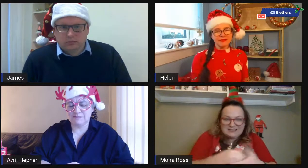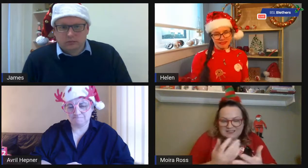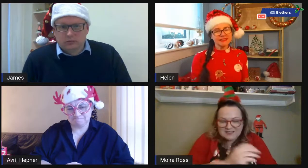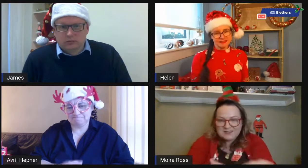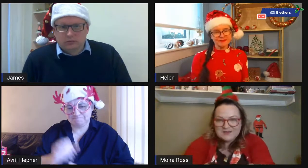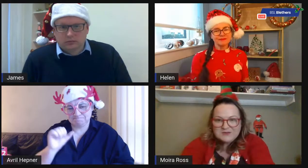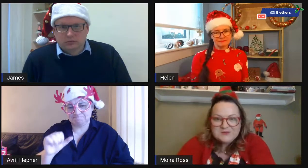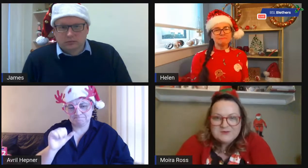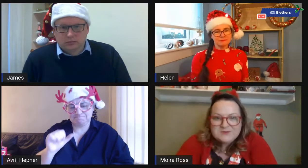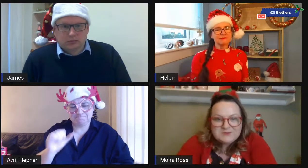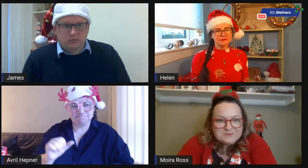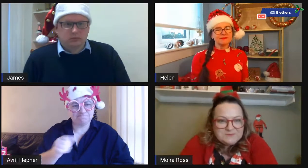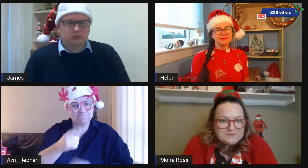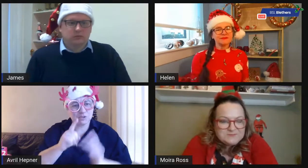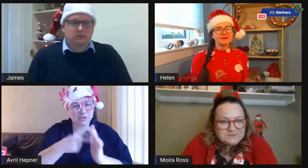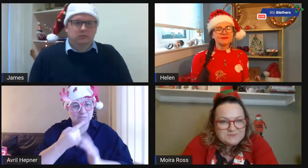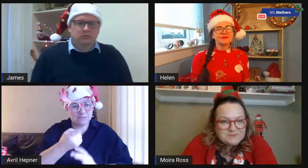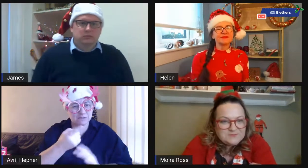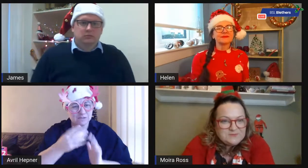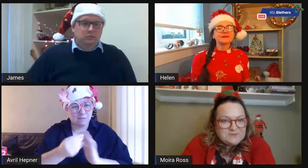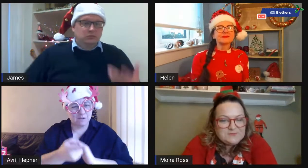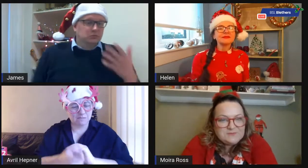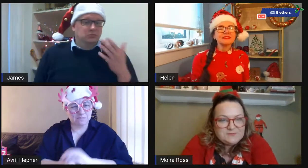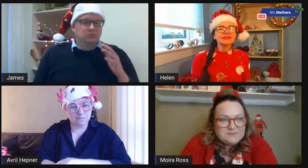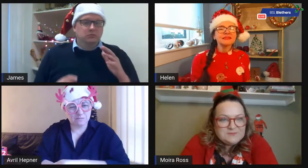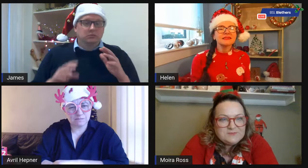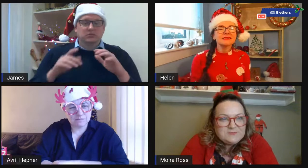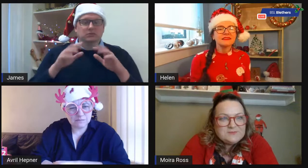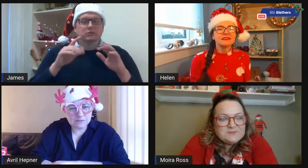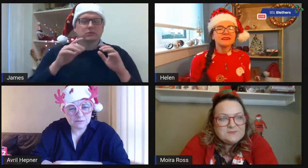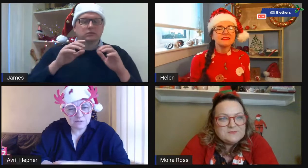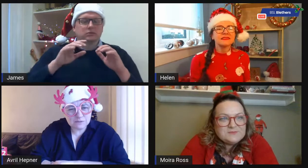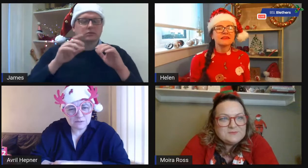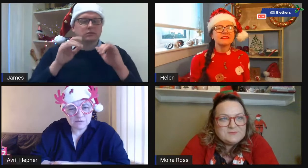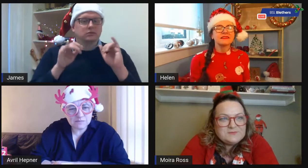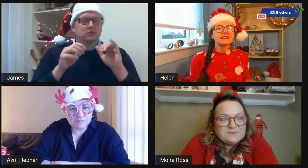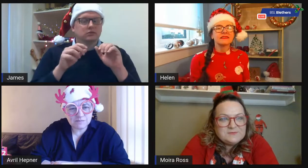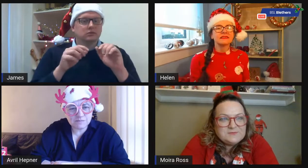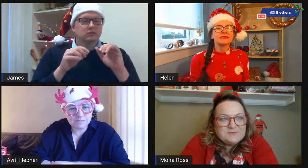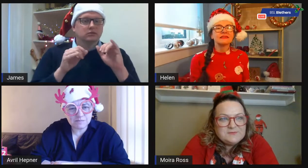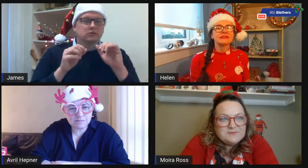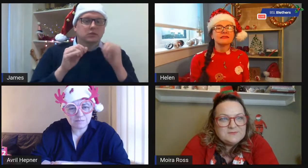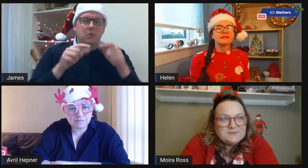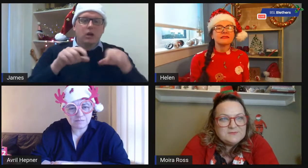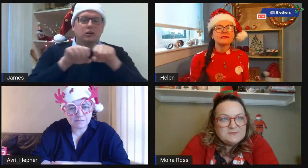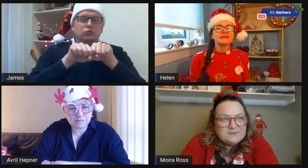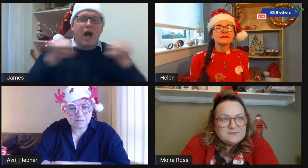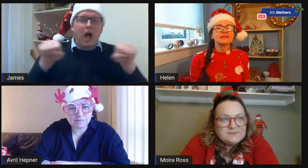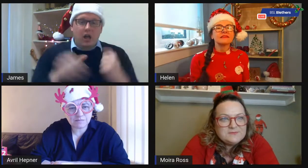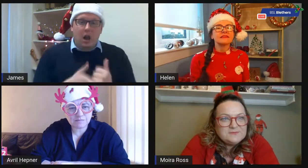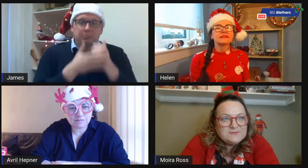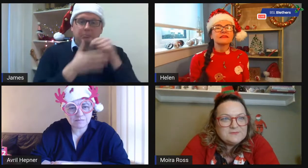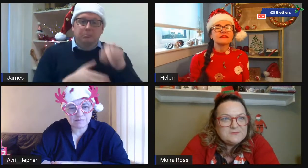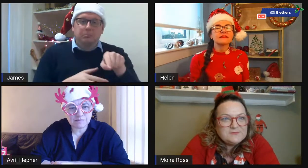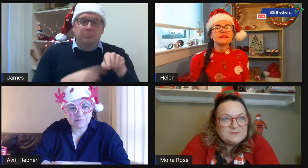the ones that I showed before, they're a really good way of involving deaf people in family events. I couldn't agree more.